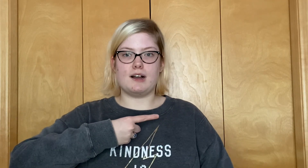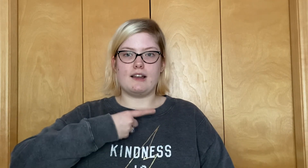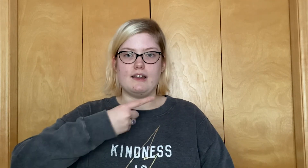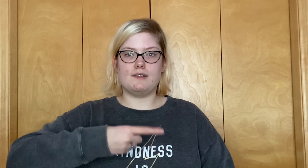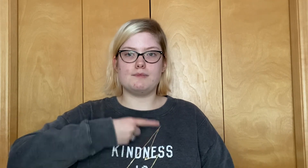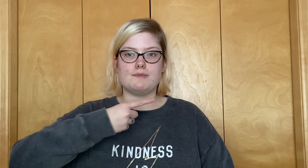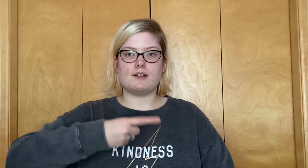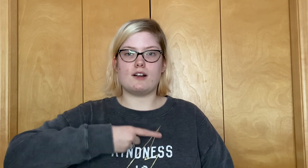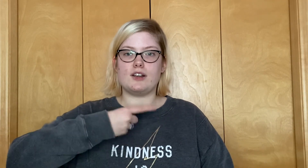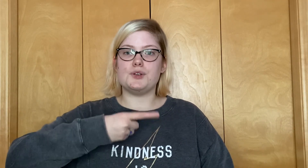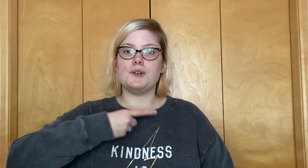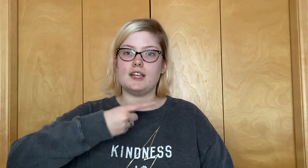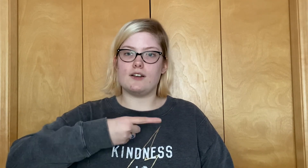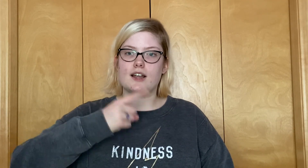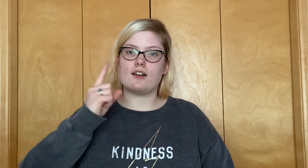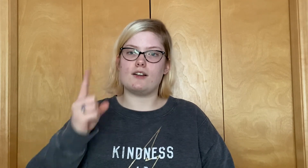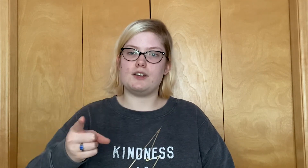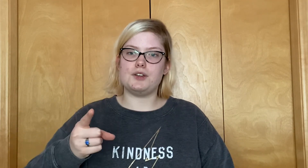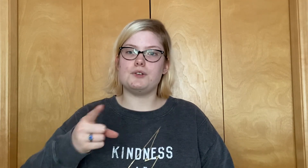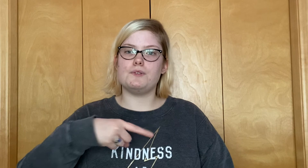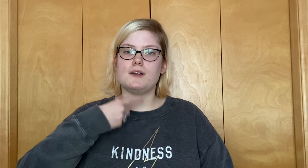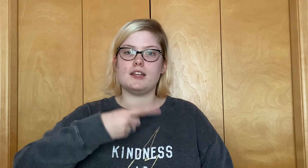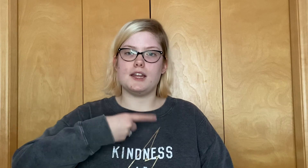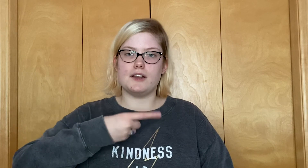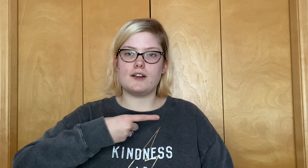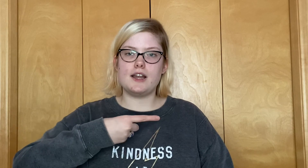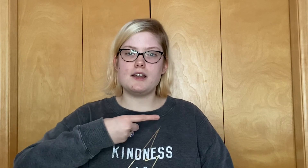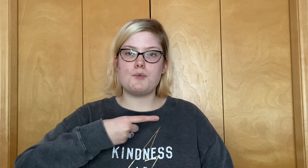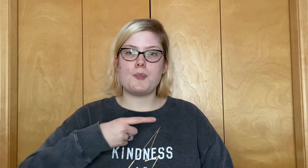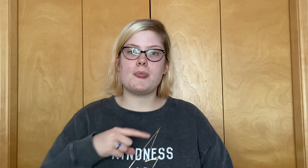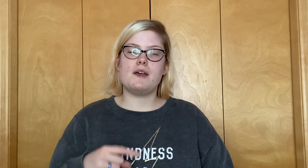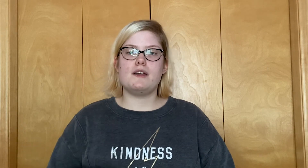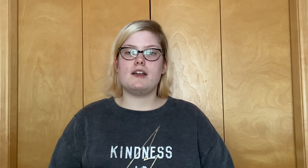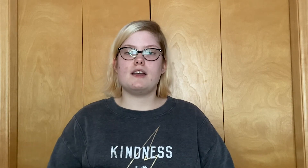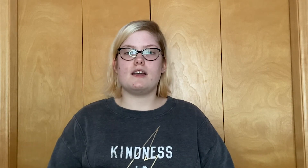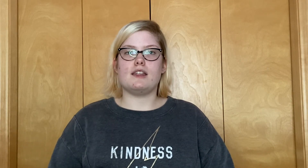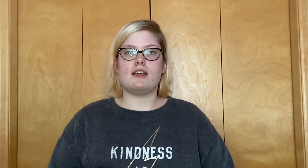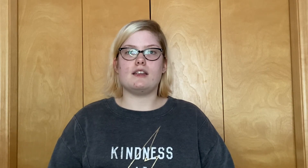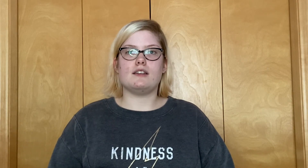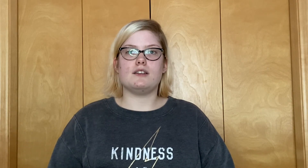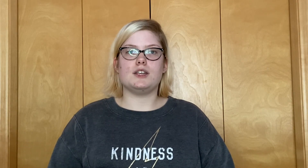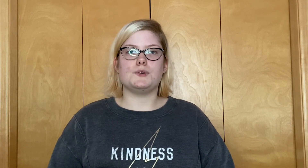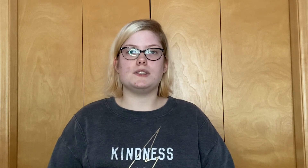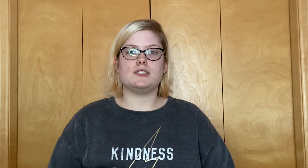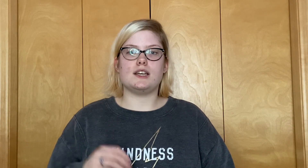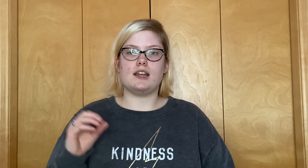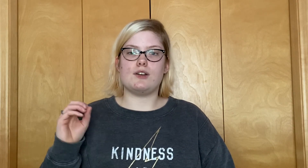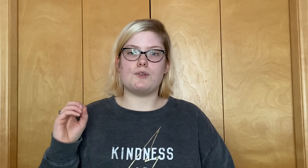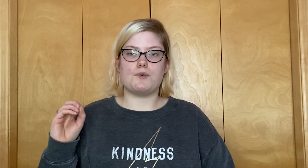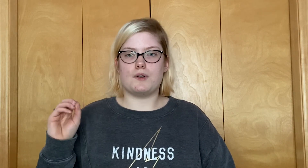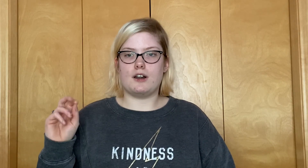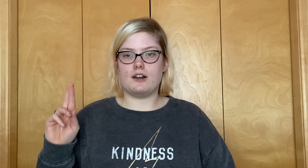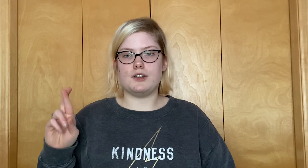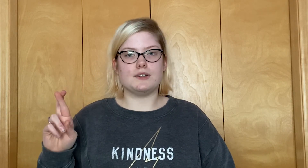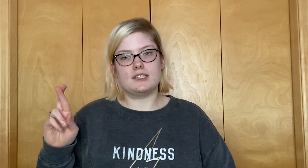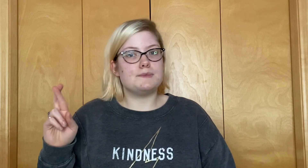body. Are you hearing? Are you hearing? And then you would say or, you could